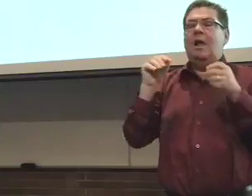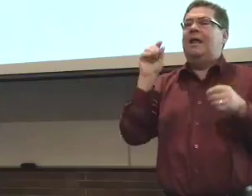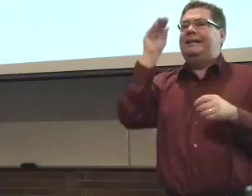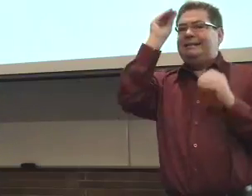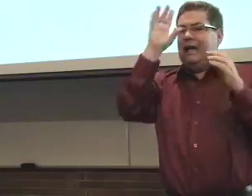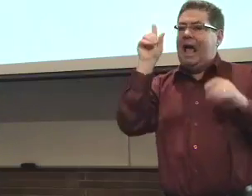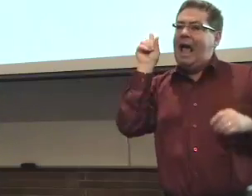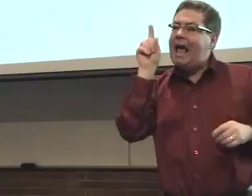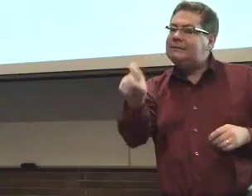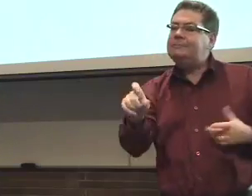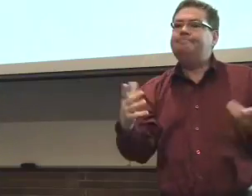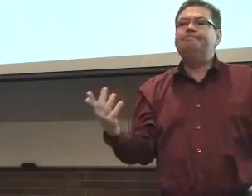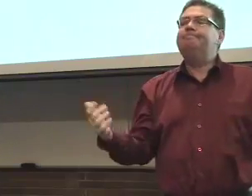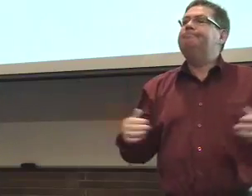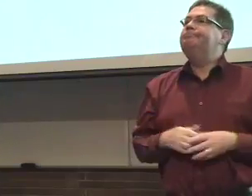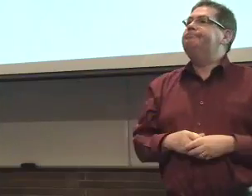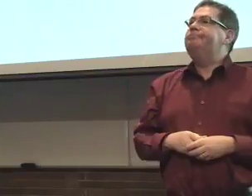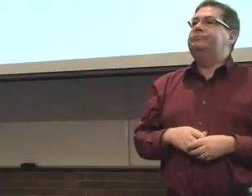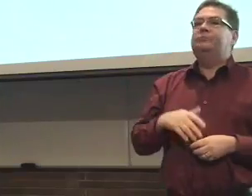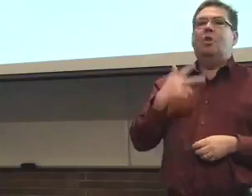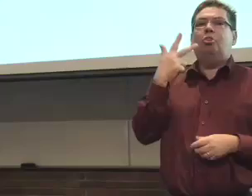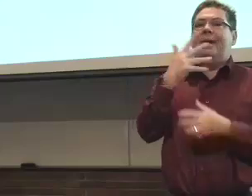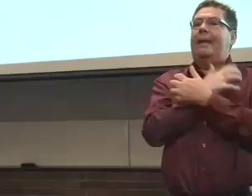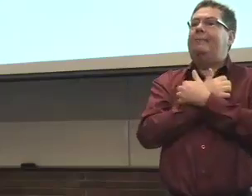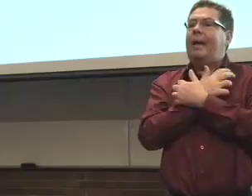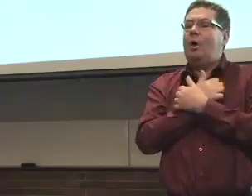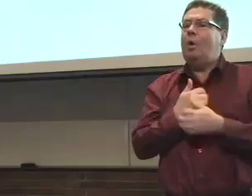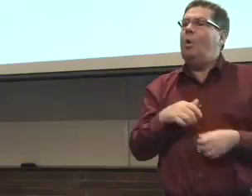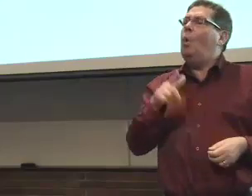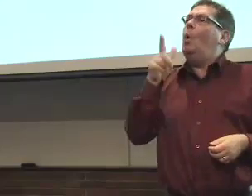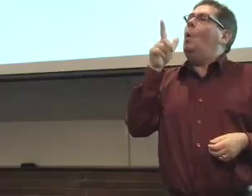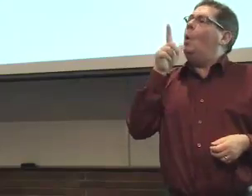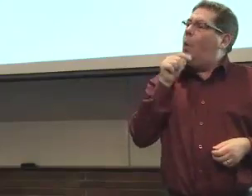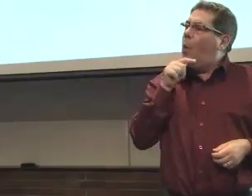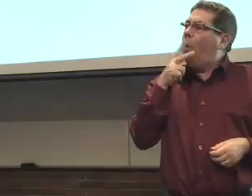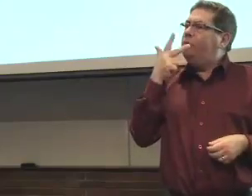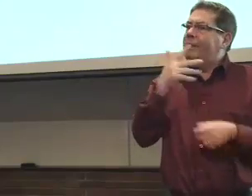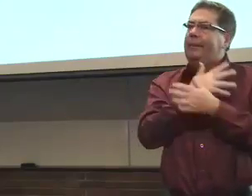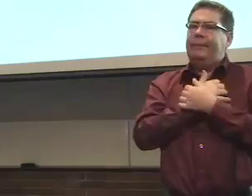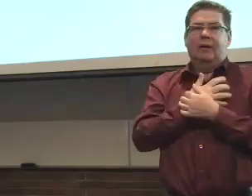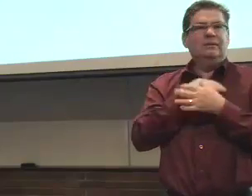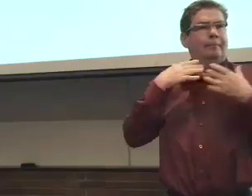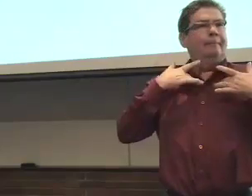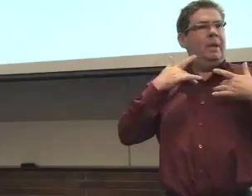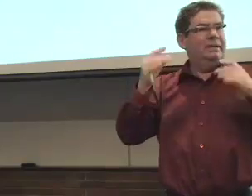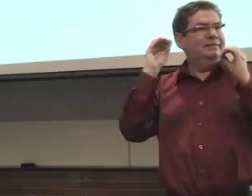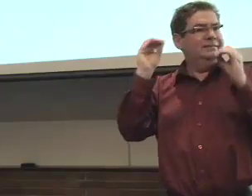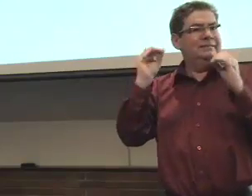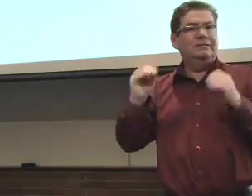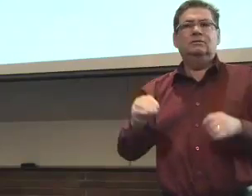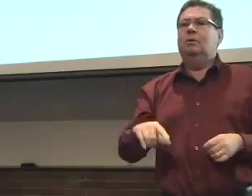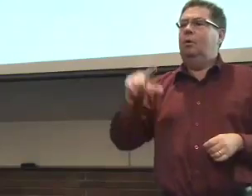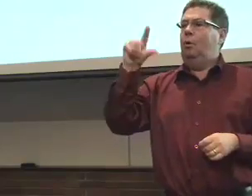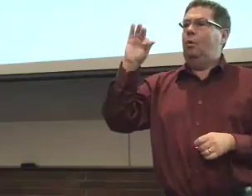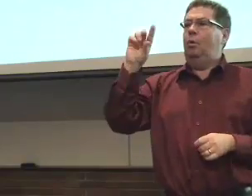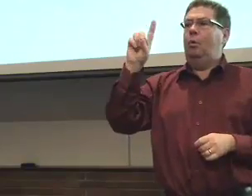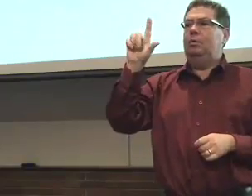out, the three bears. Who were the three bears? What did Goldilocks eat?